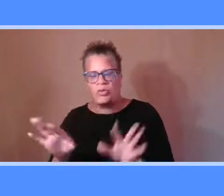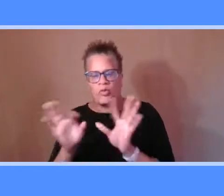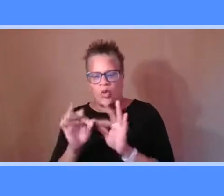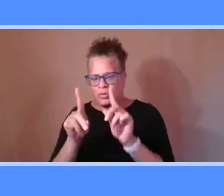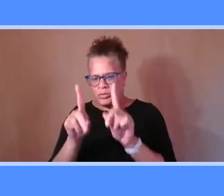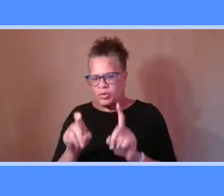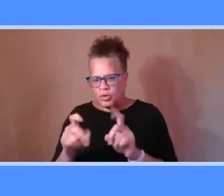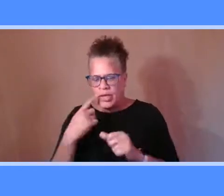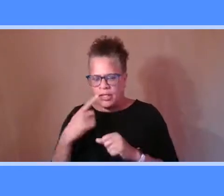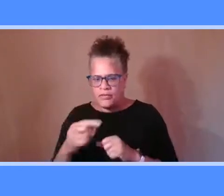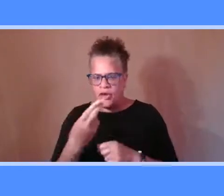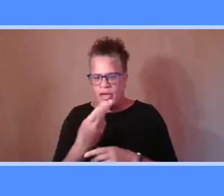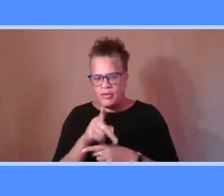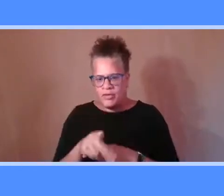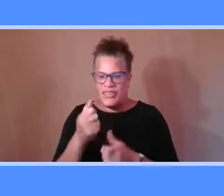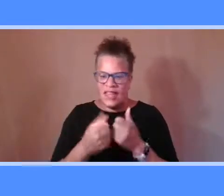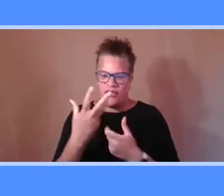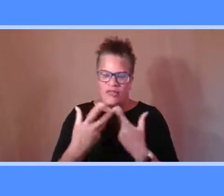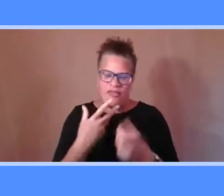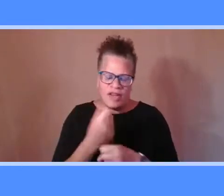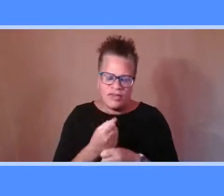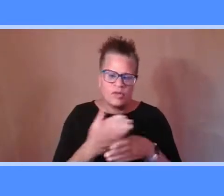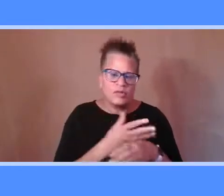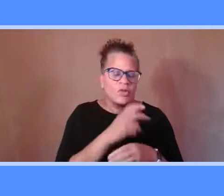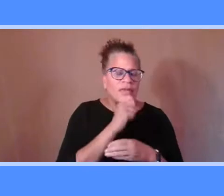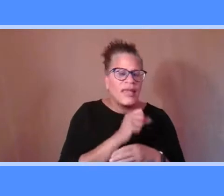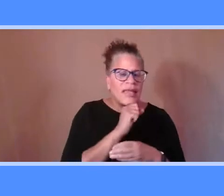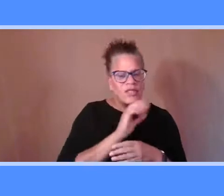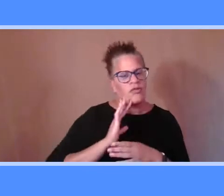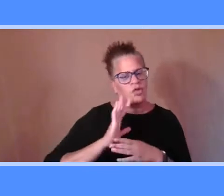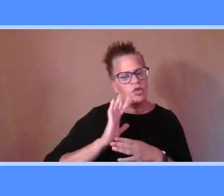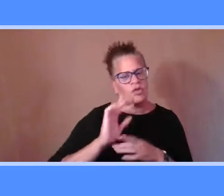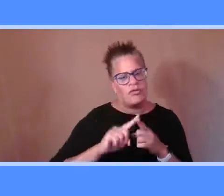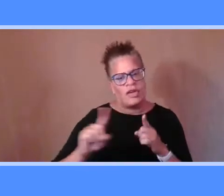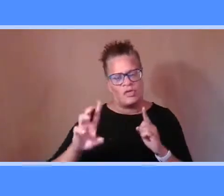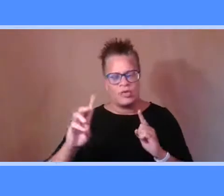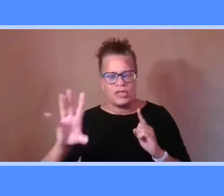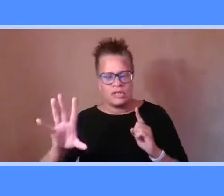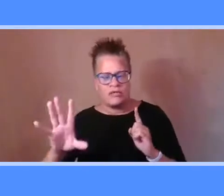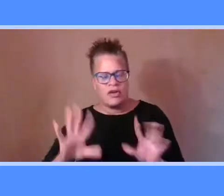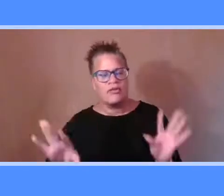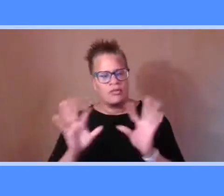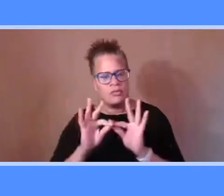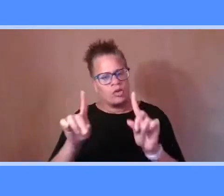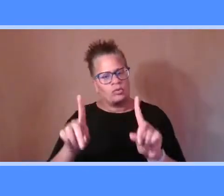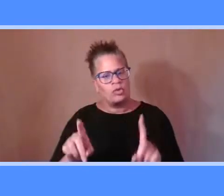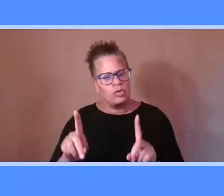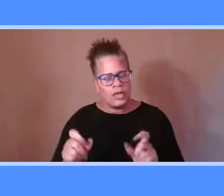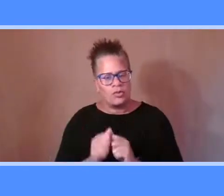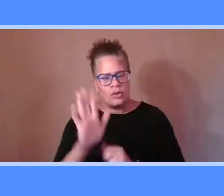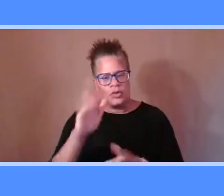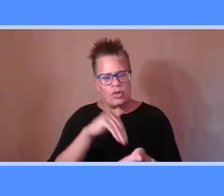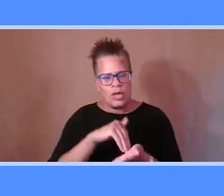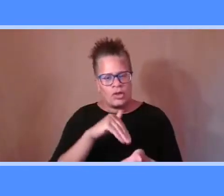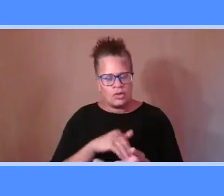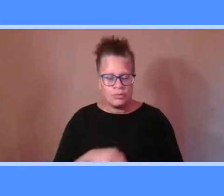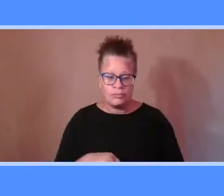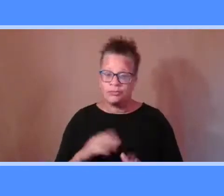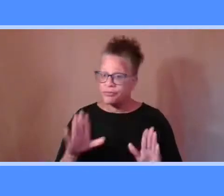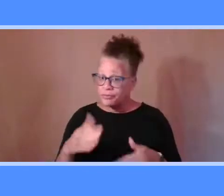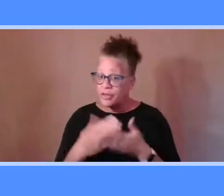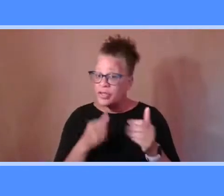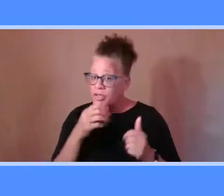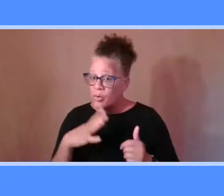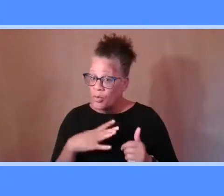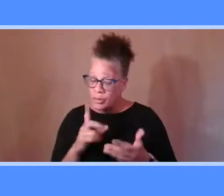for HPV every 5 years between the ages of 25 and 65. Now, some women have to